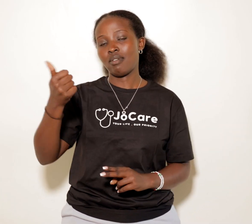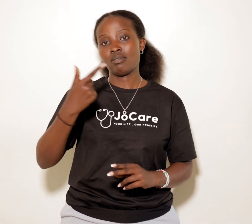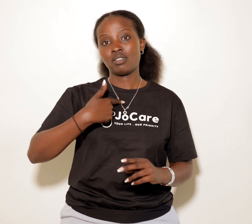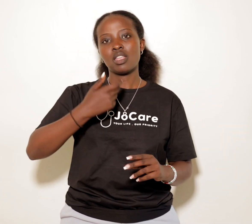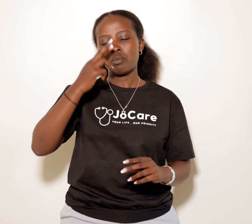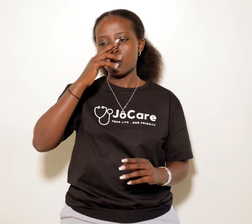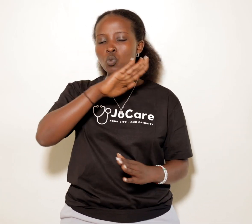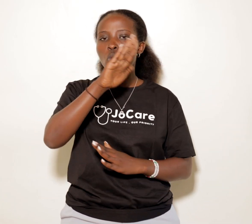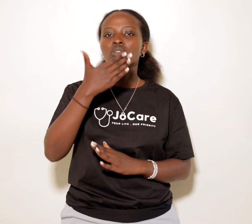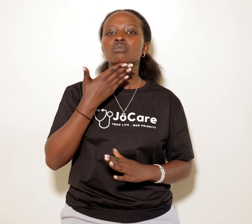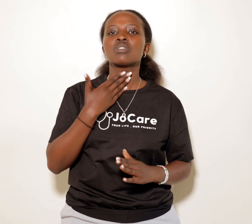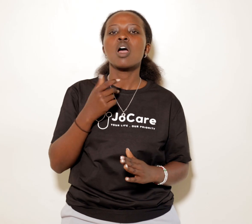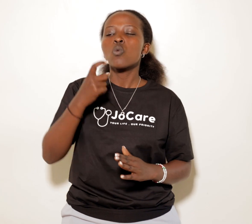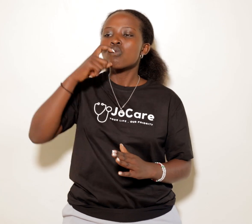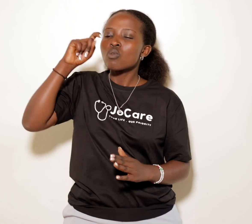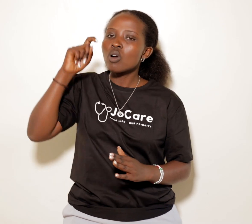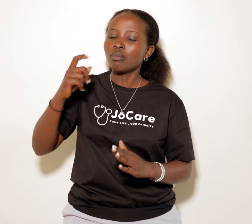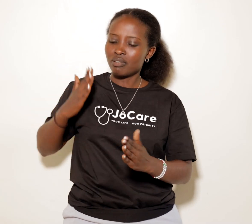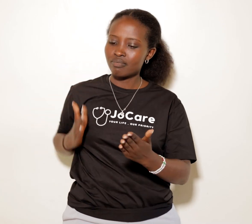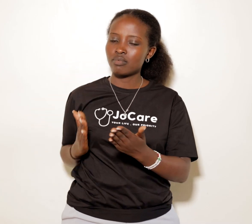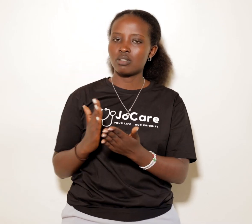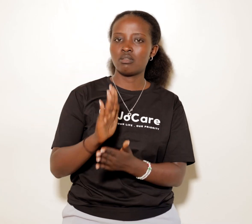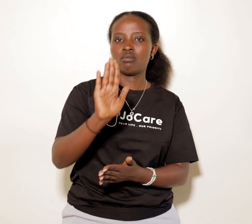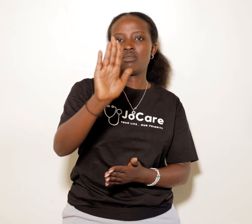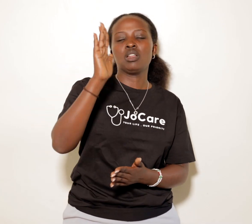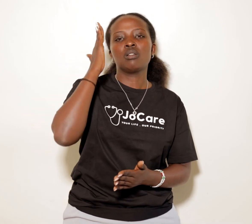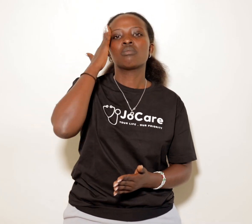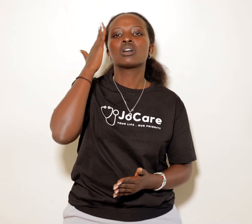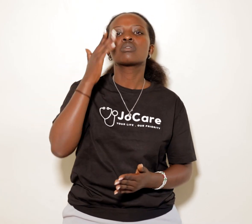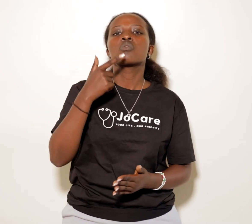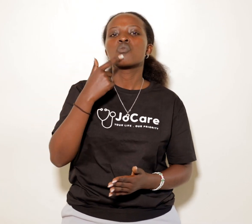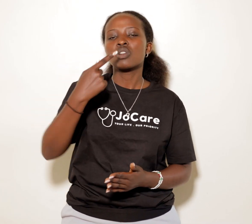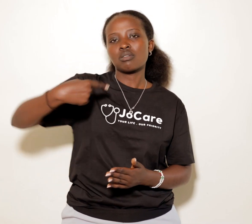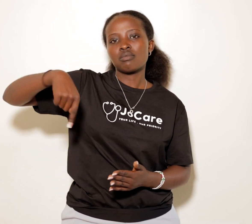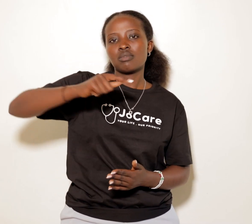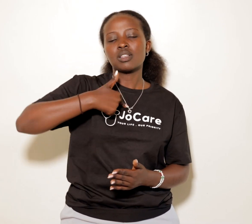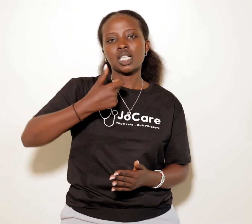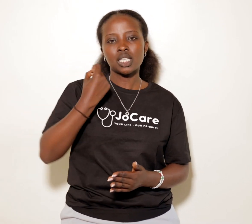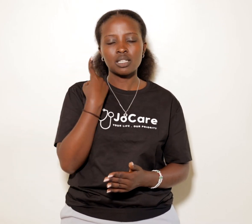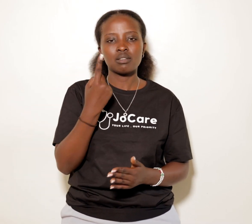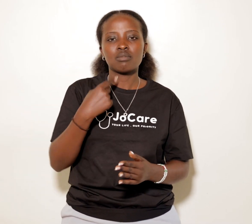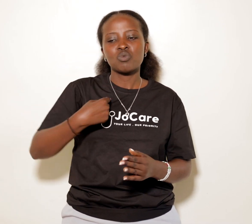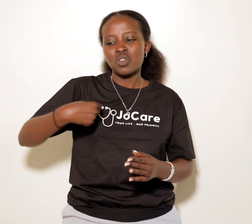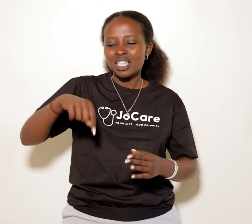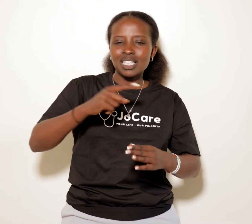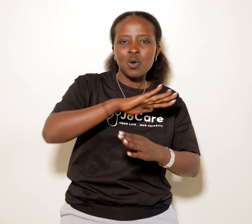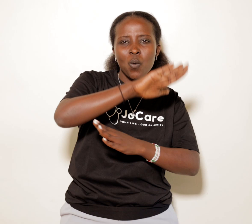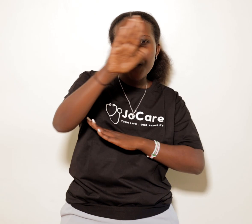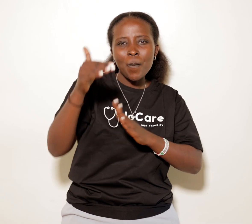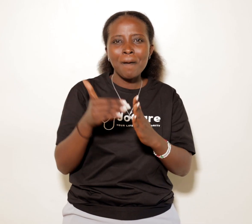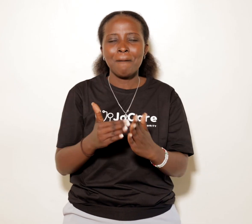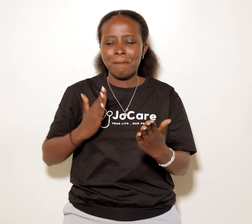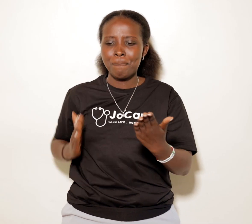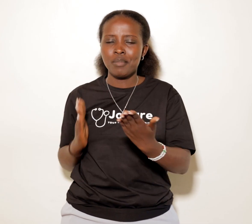need. Everyone should know that he needs that or she needs that, and to know the right thing to do with